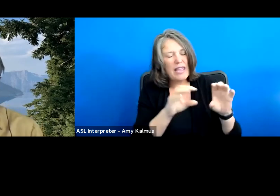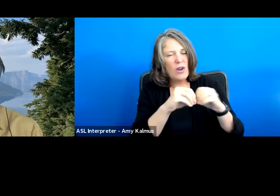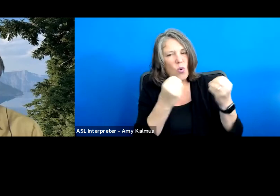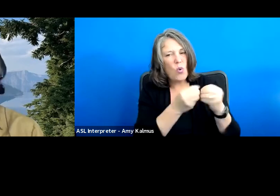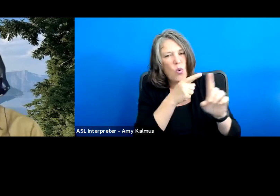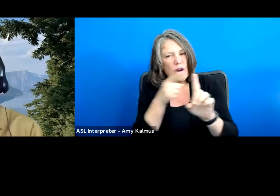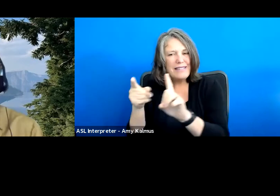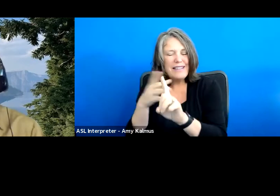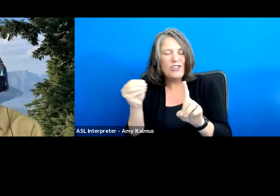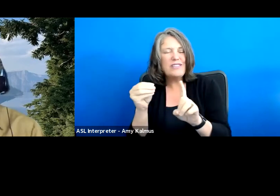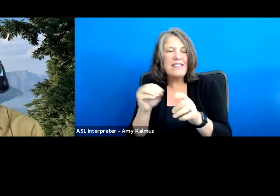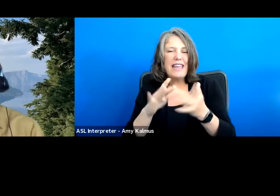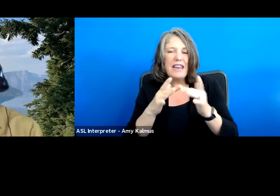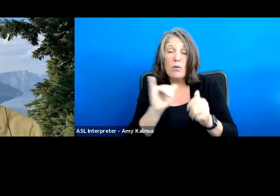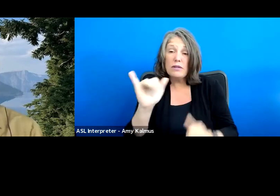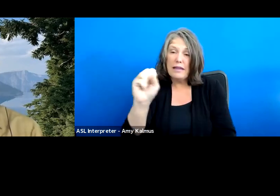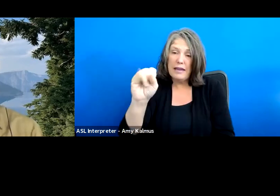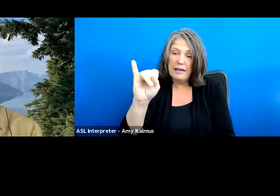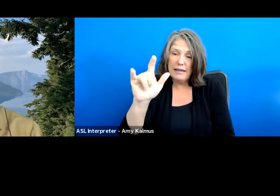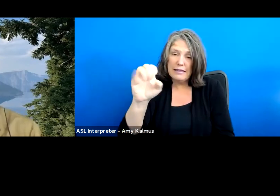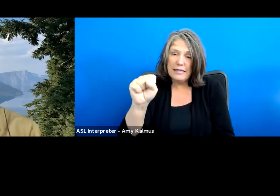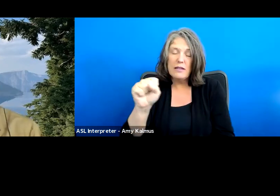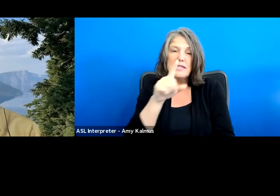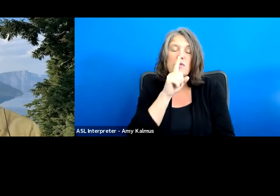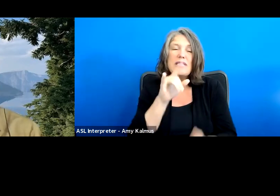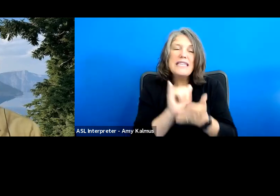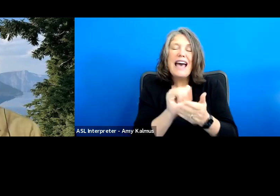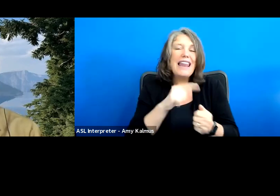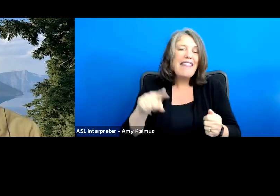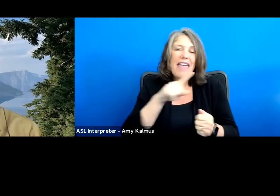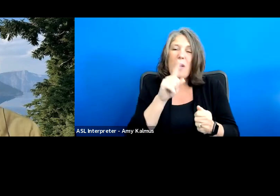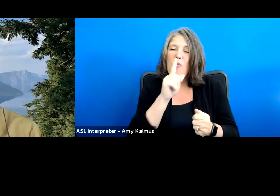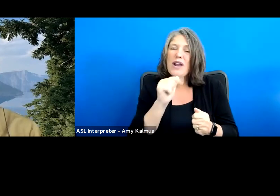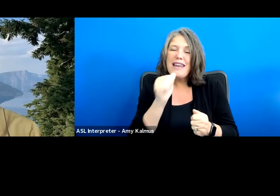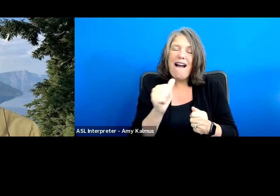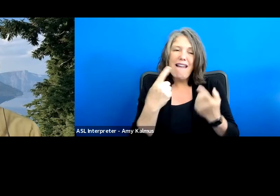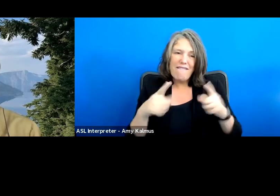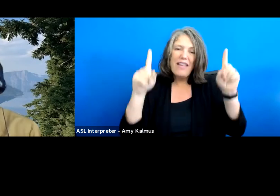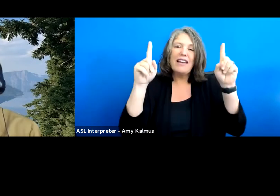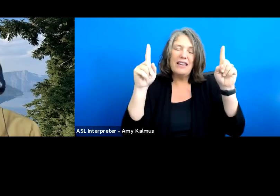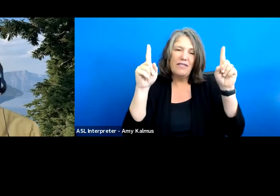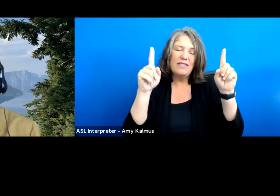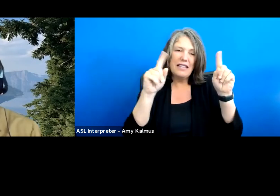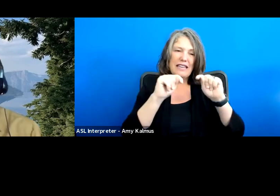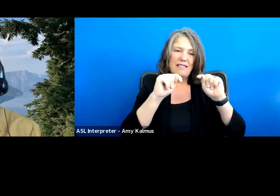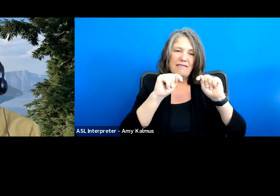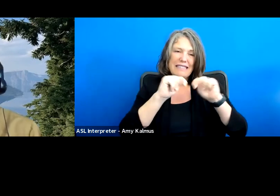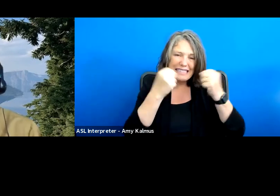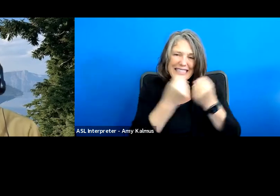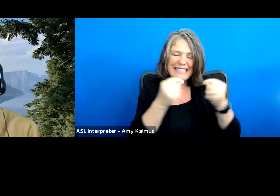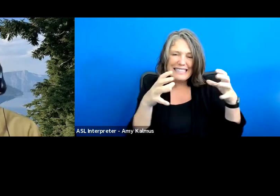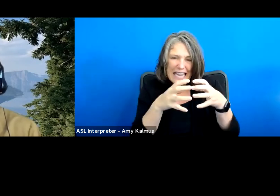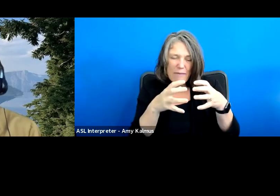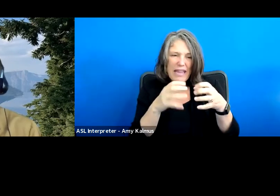and networks like SILCs was that they were not effectively teaming. They were not